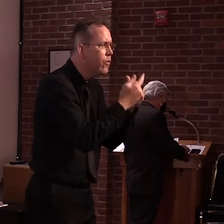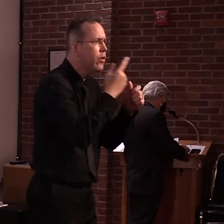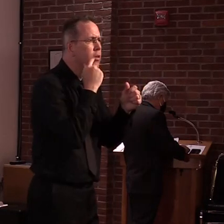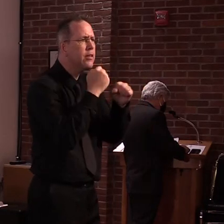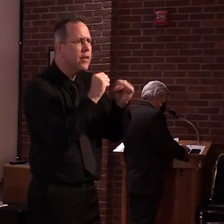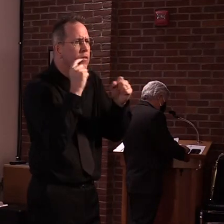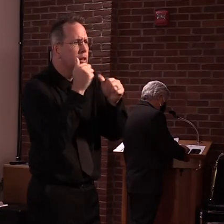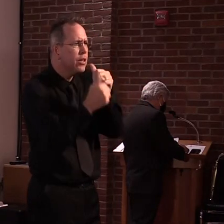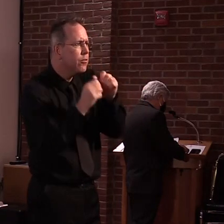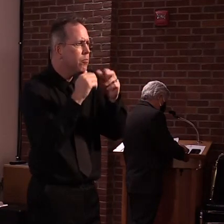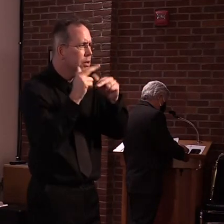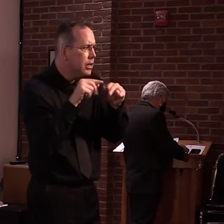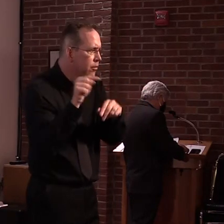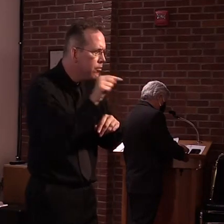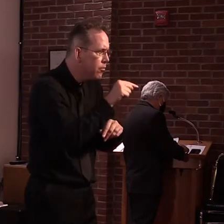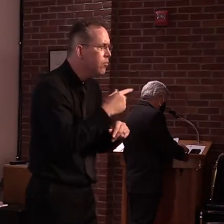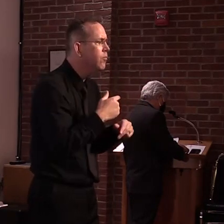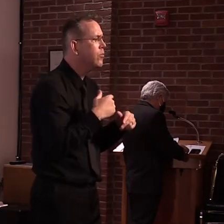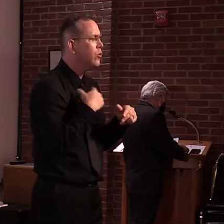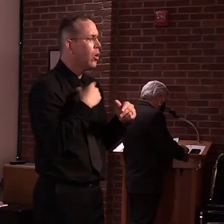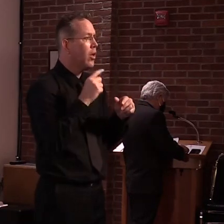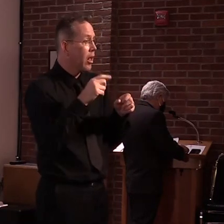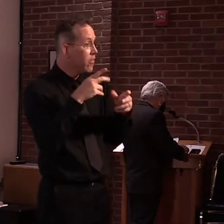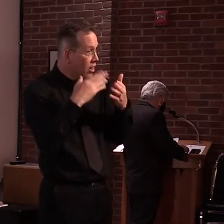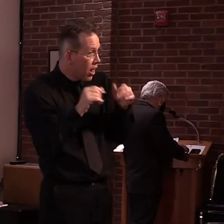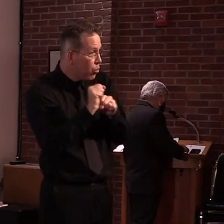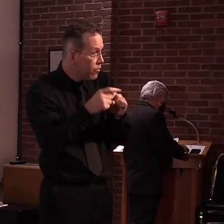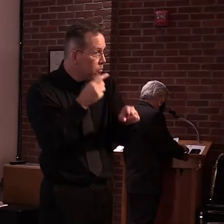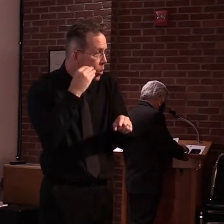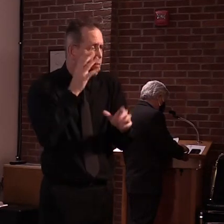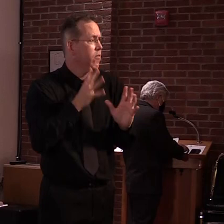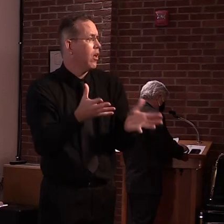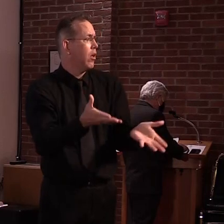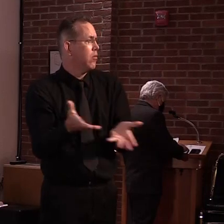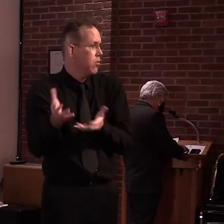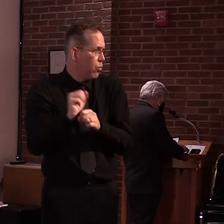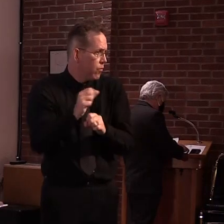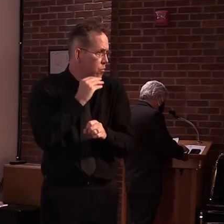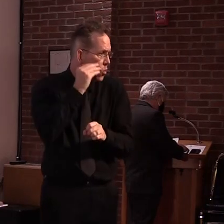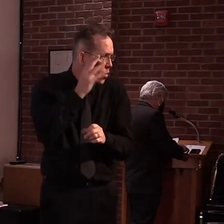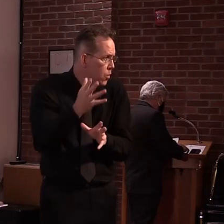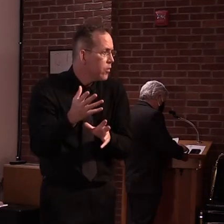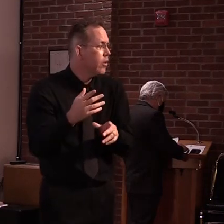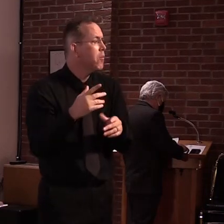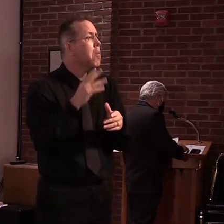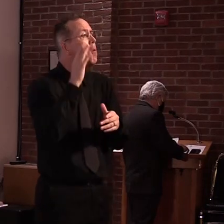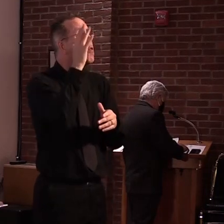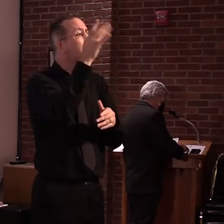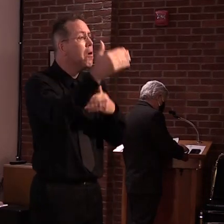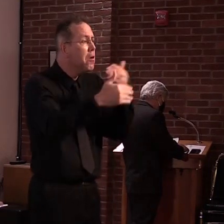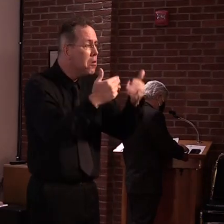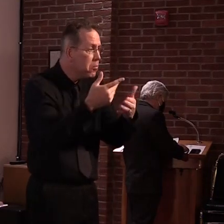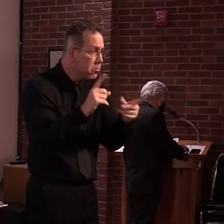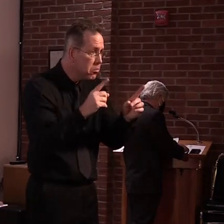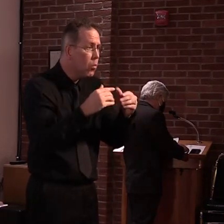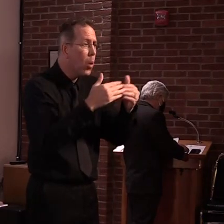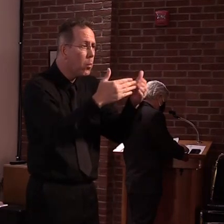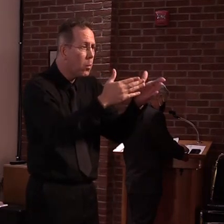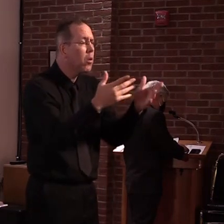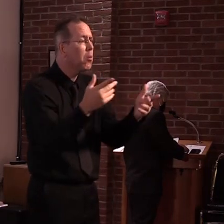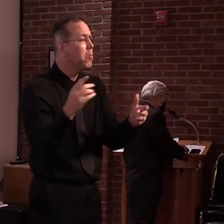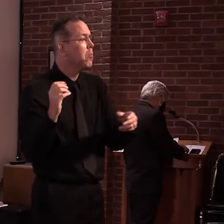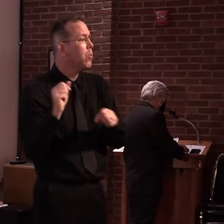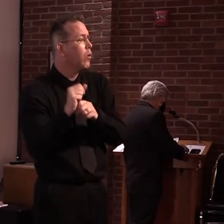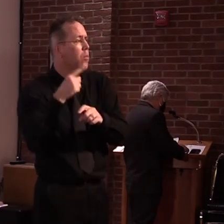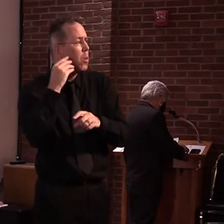are working remotely in hopes that we can get other sectors more broadly open. But for those areas of state government that are open,